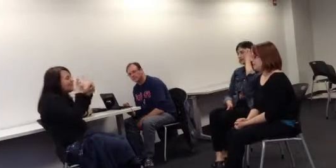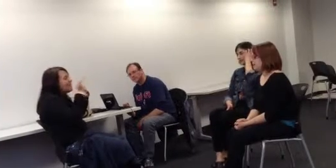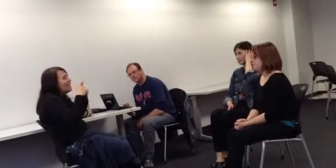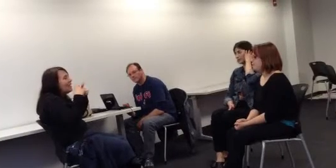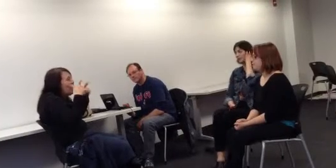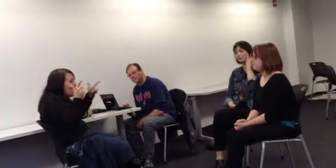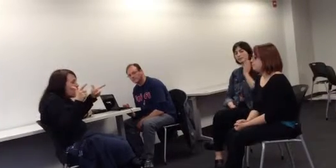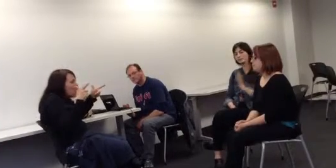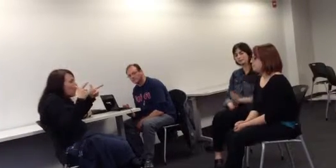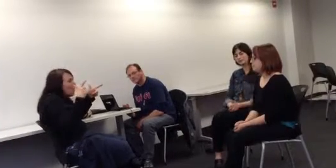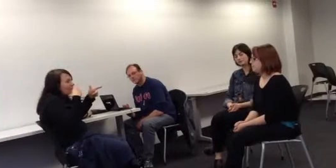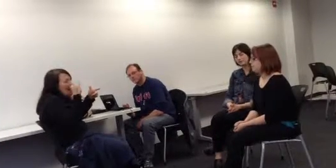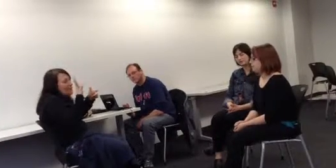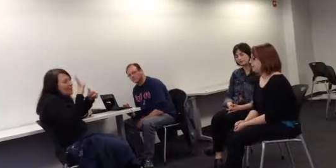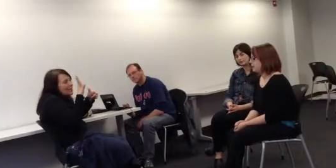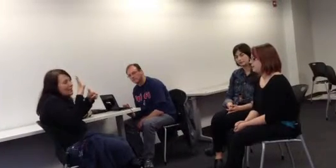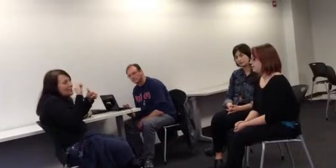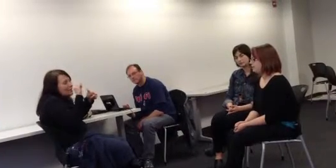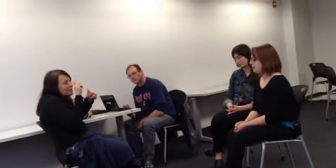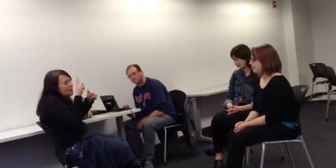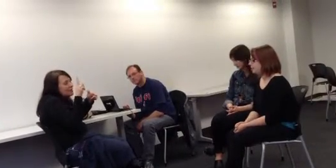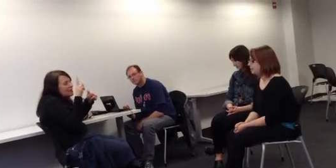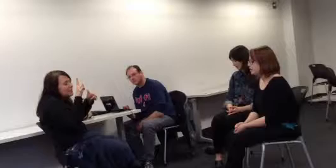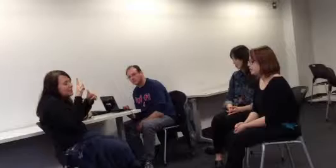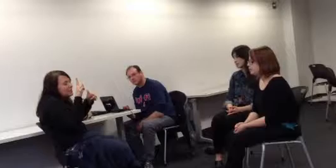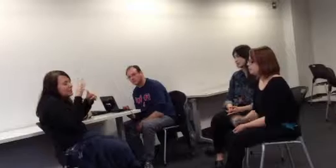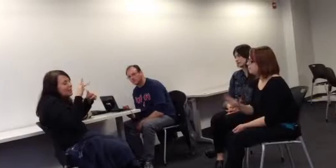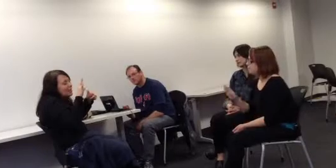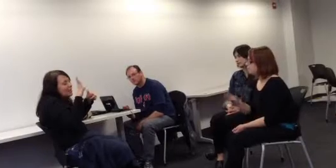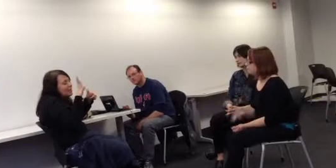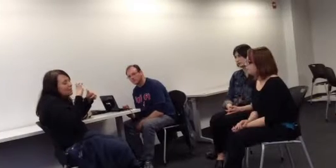If I meet deaf people from a different country,